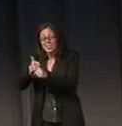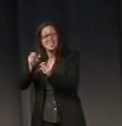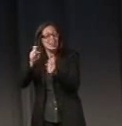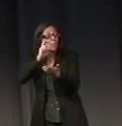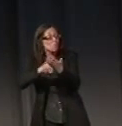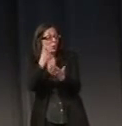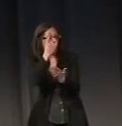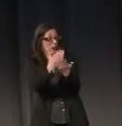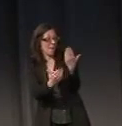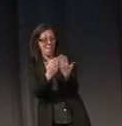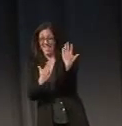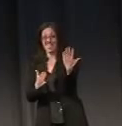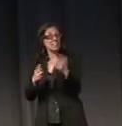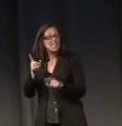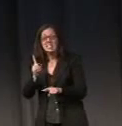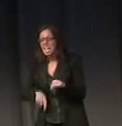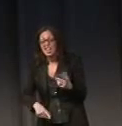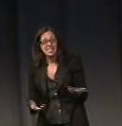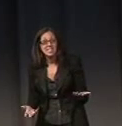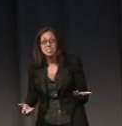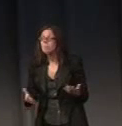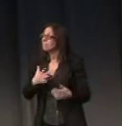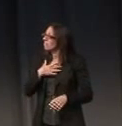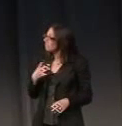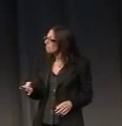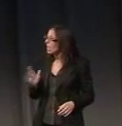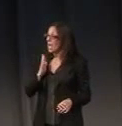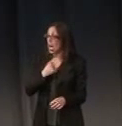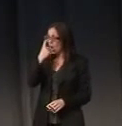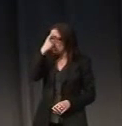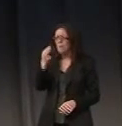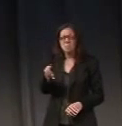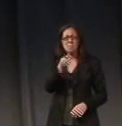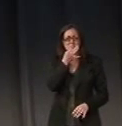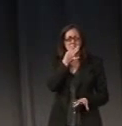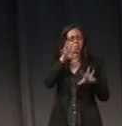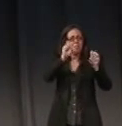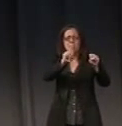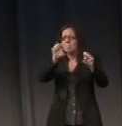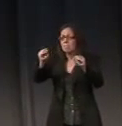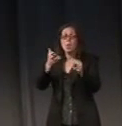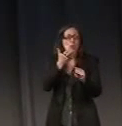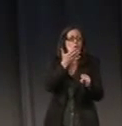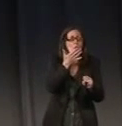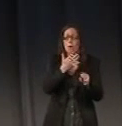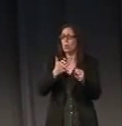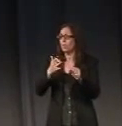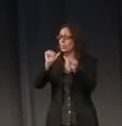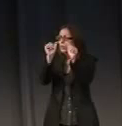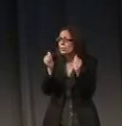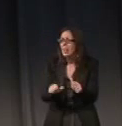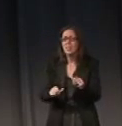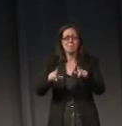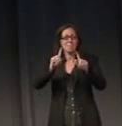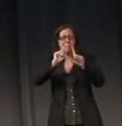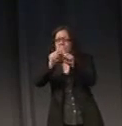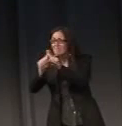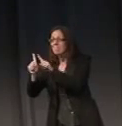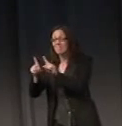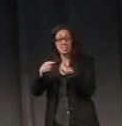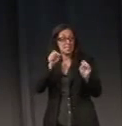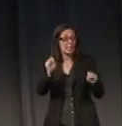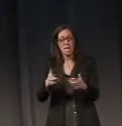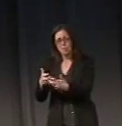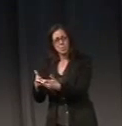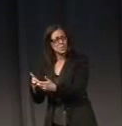that we face the challenge that the visual system faces, and moreover, it's the challenge we face in trying to unpack